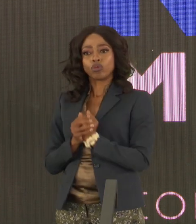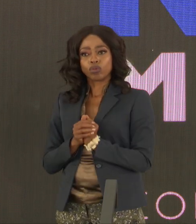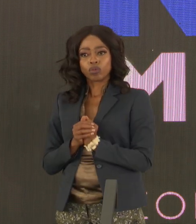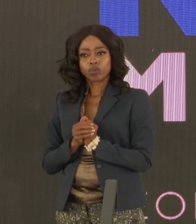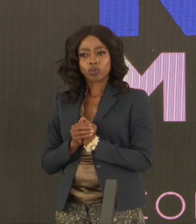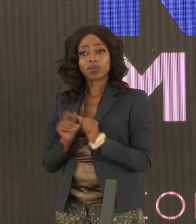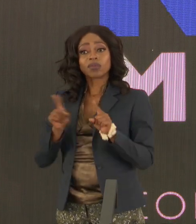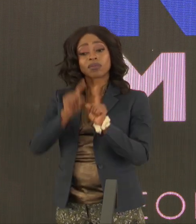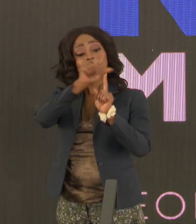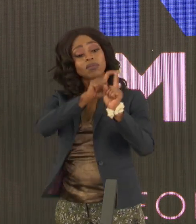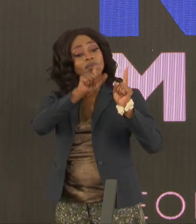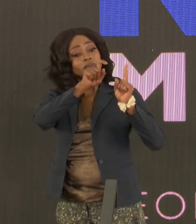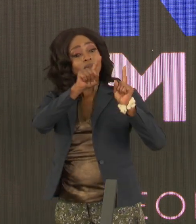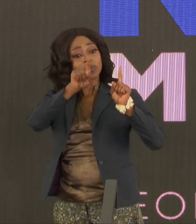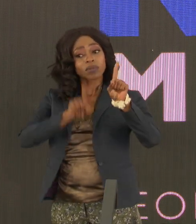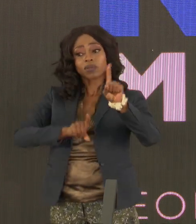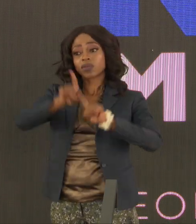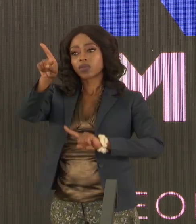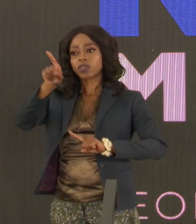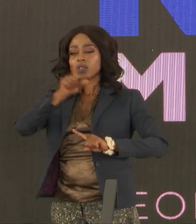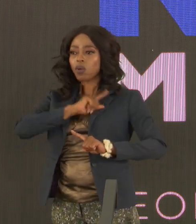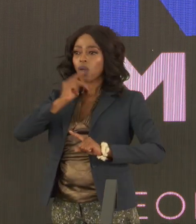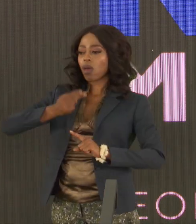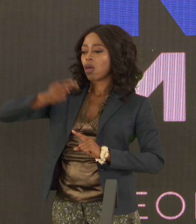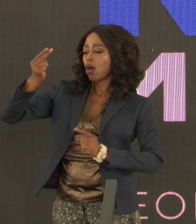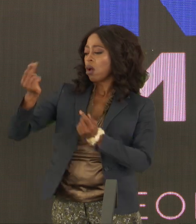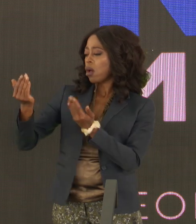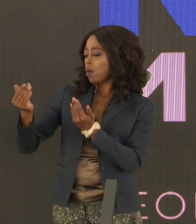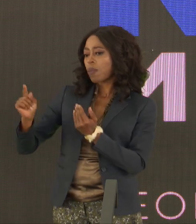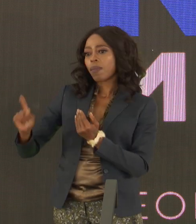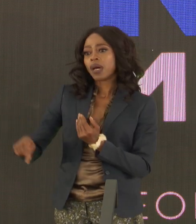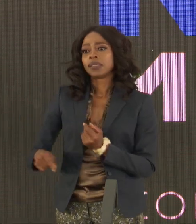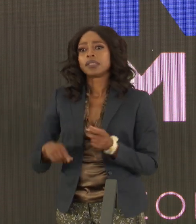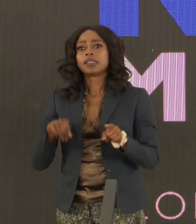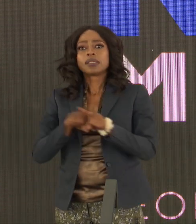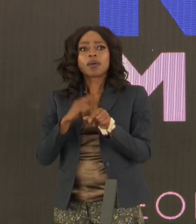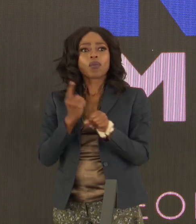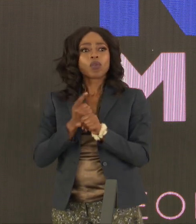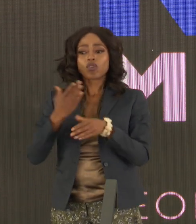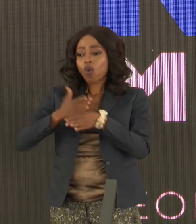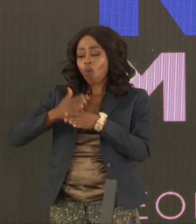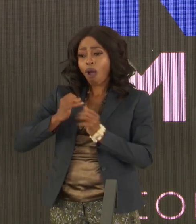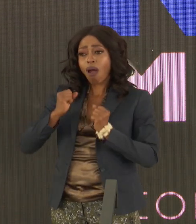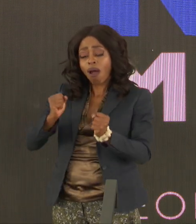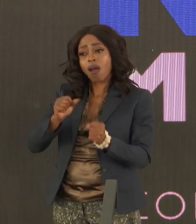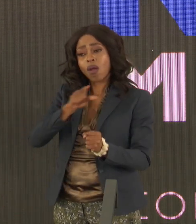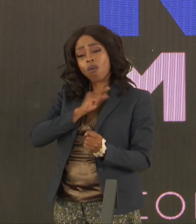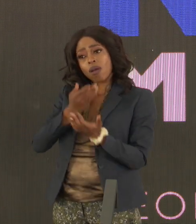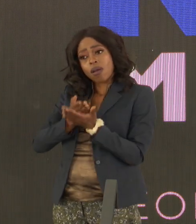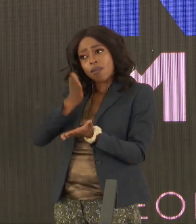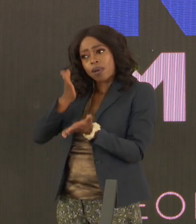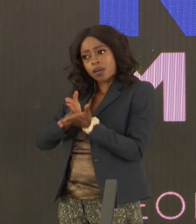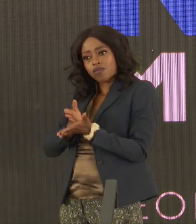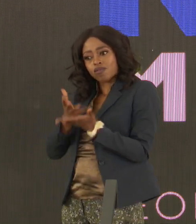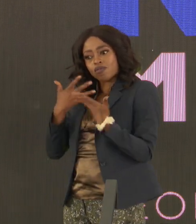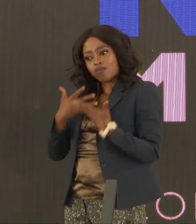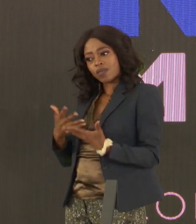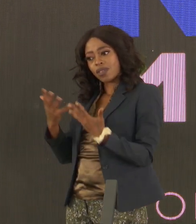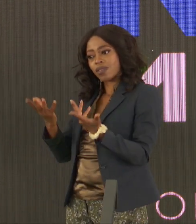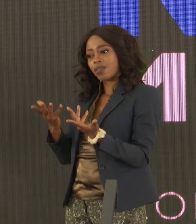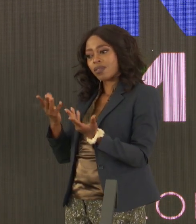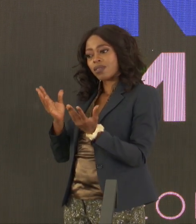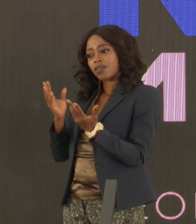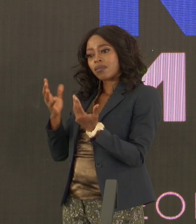Part of the culture of excelling is to have high expectations and then working hard to make sure that you can meet your